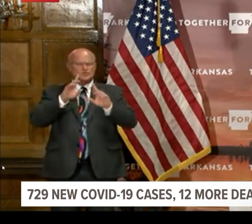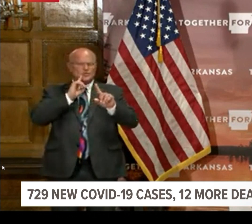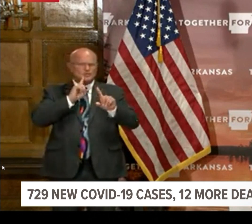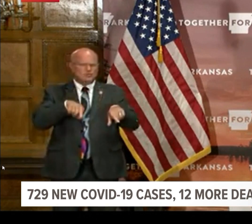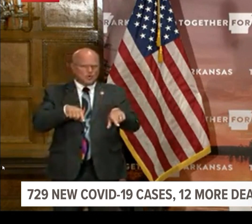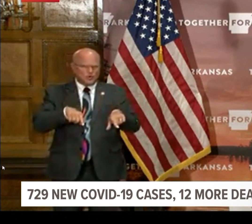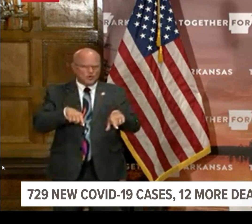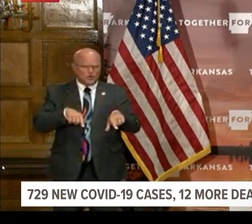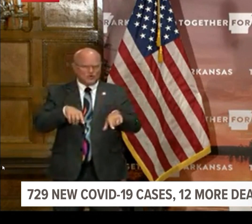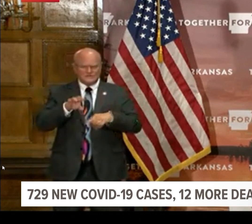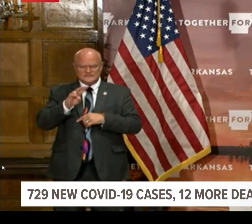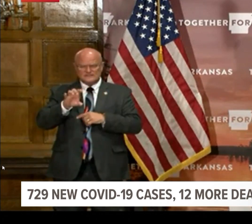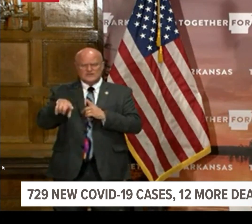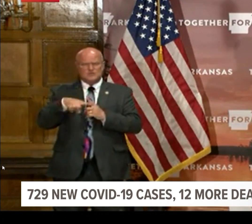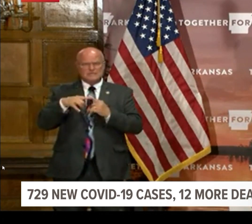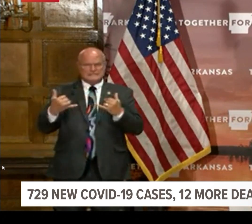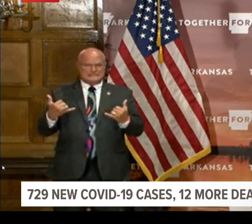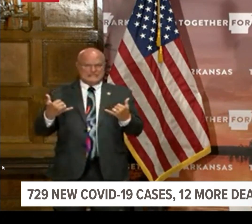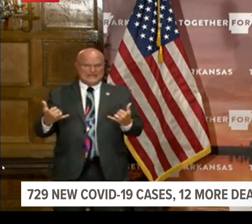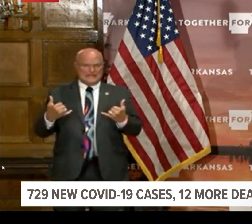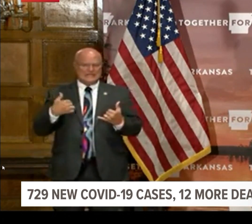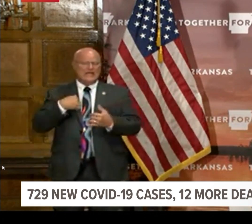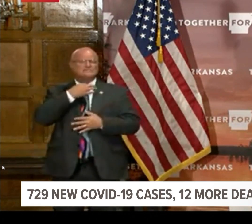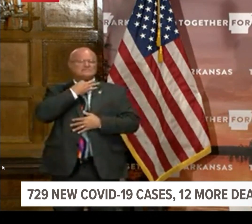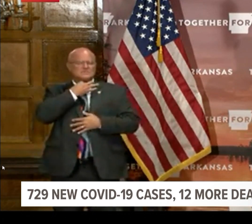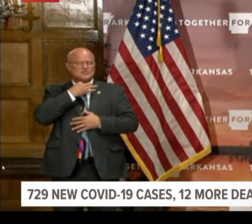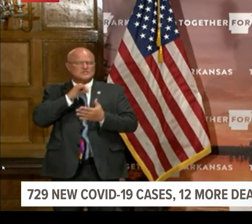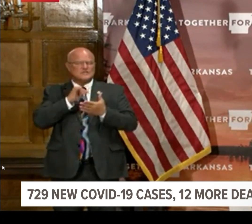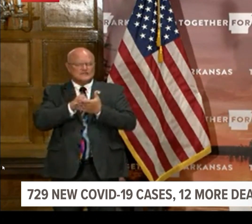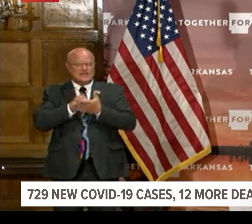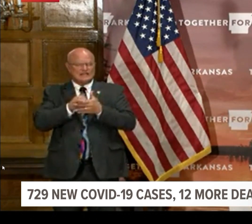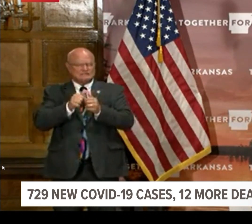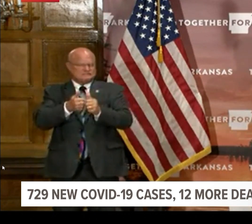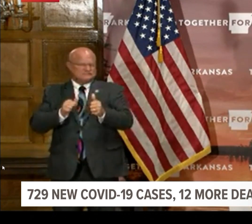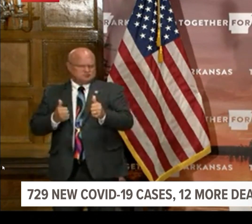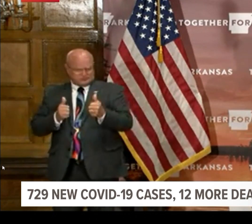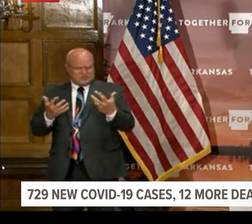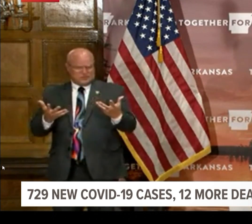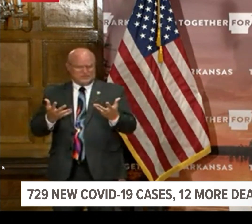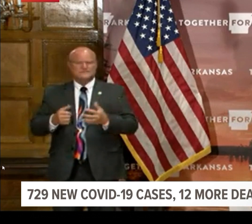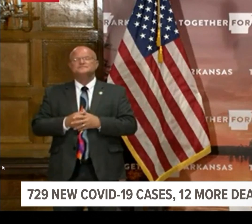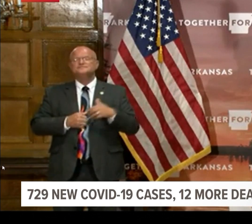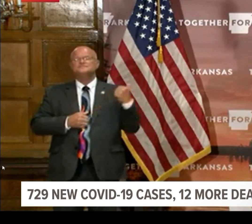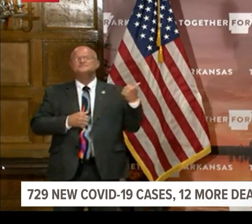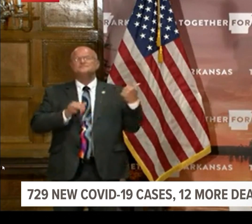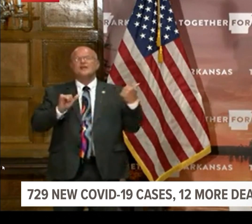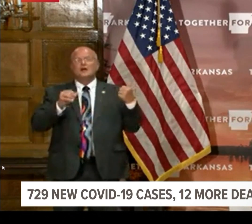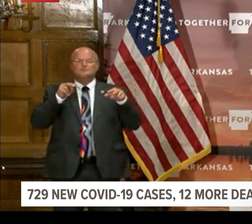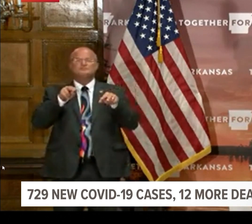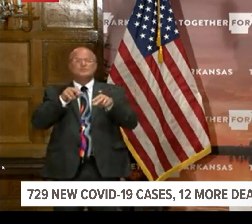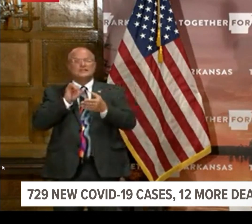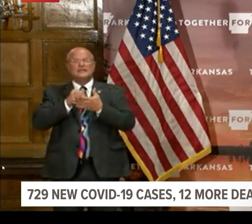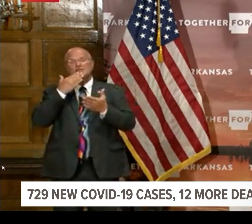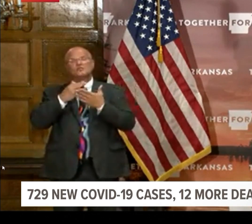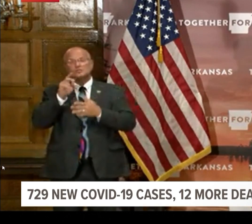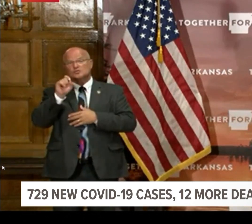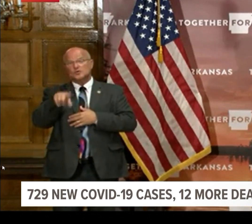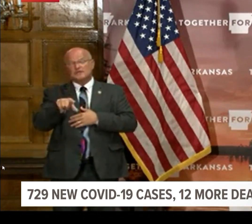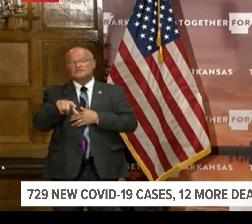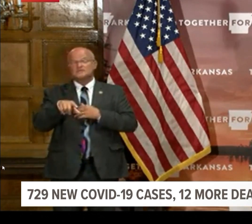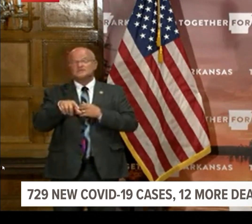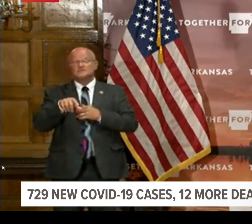the 700 plus today, so I just didn't know if that lags behind. Okay, we'll look into that. Good